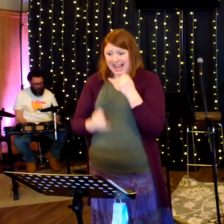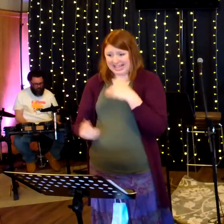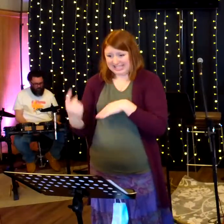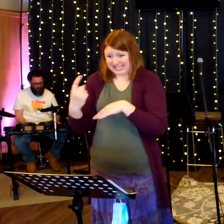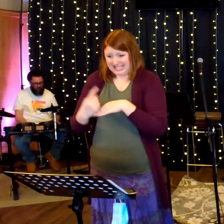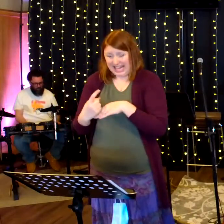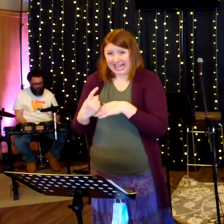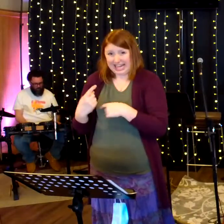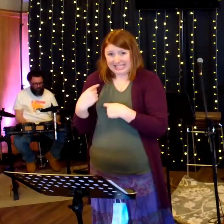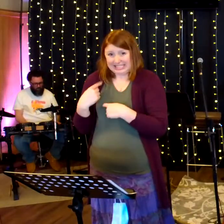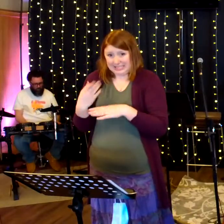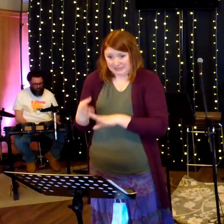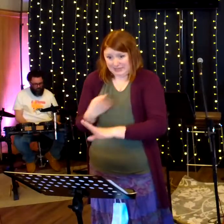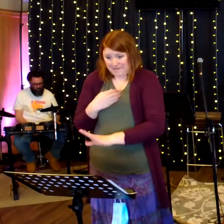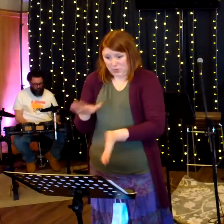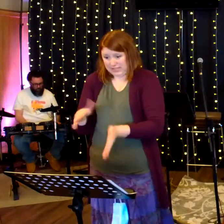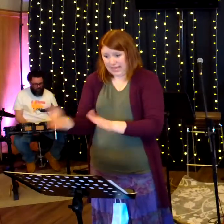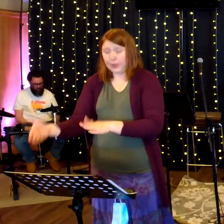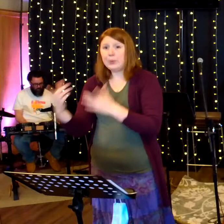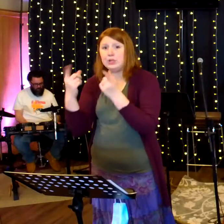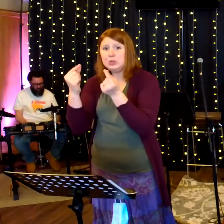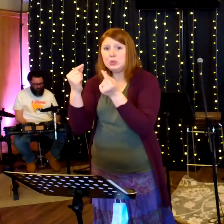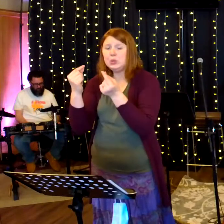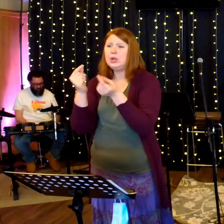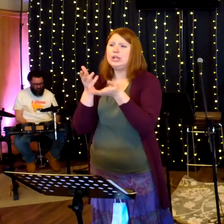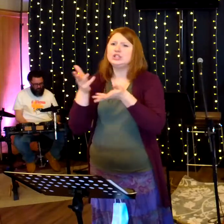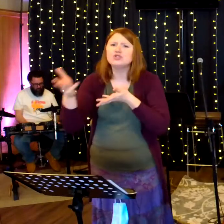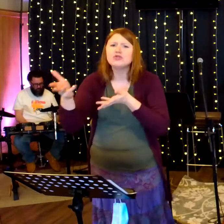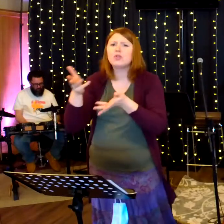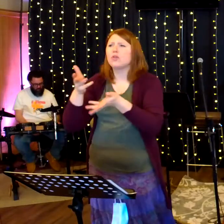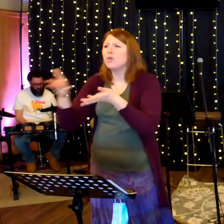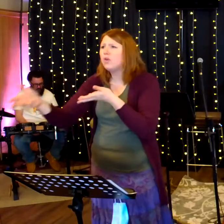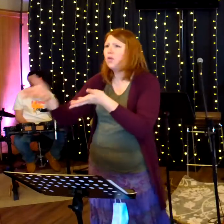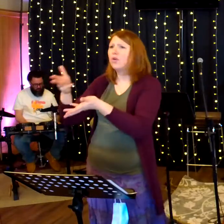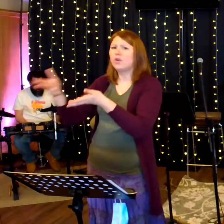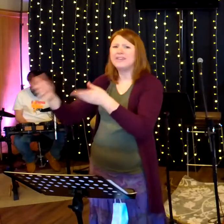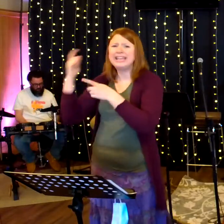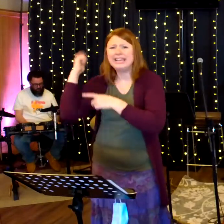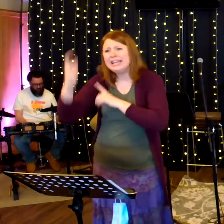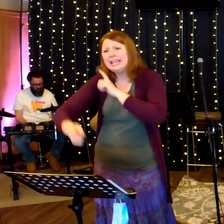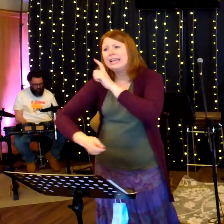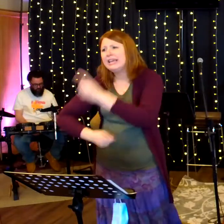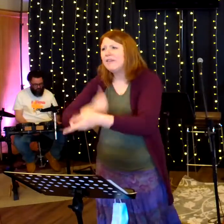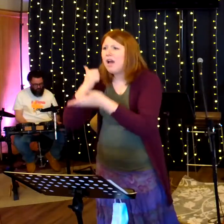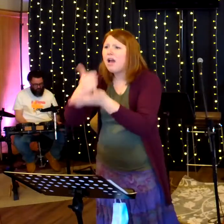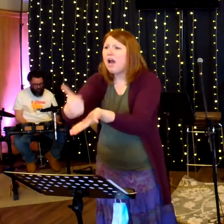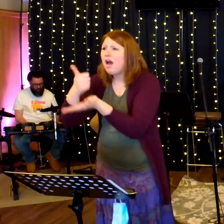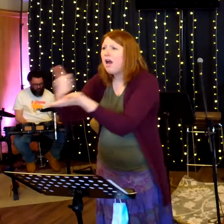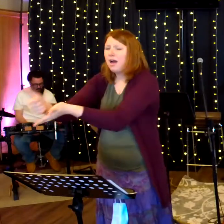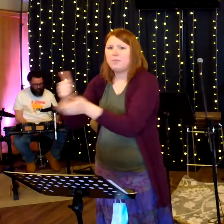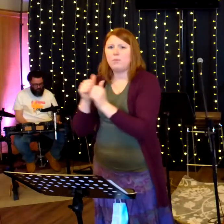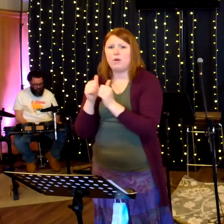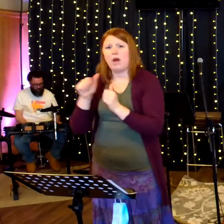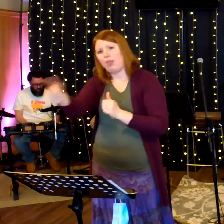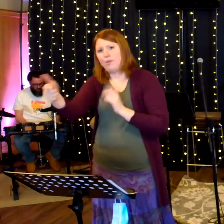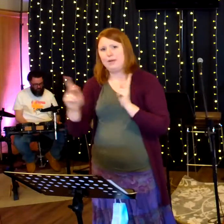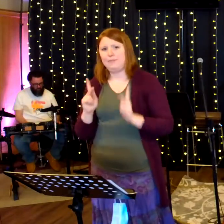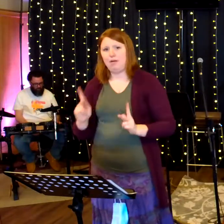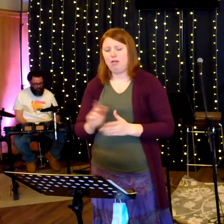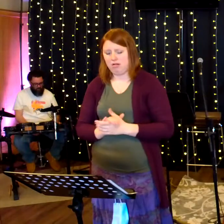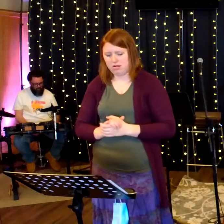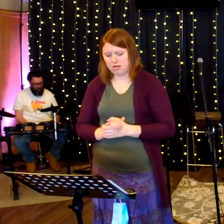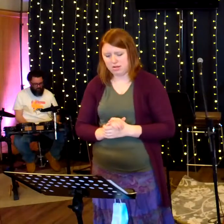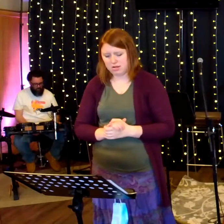days serving others. Now, shortly after he says, time's